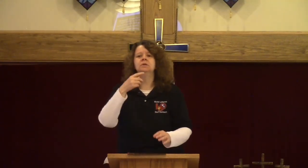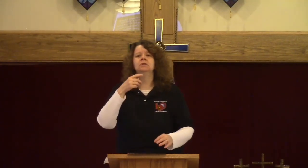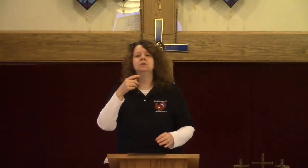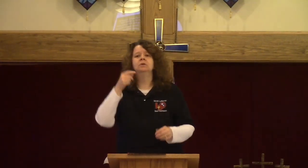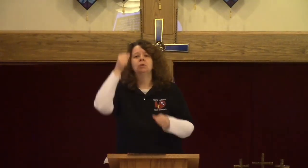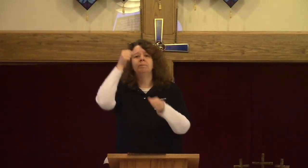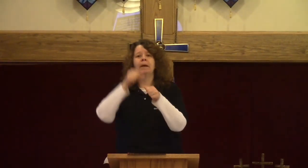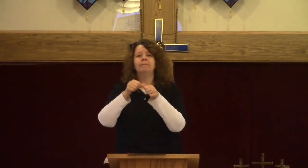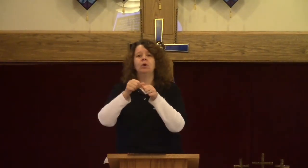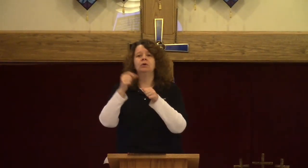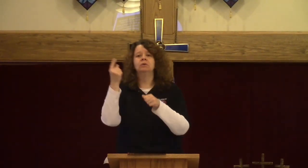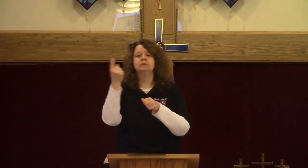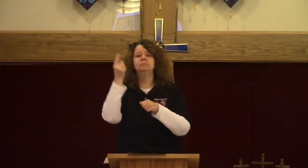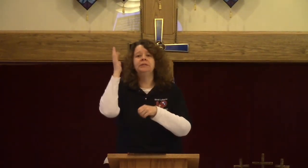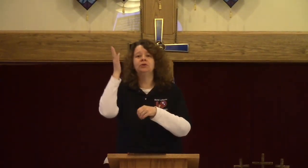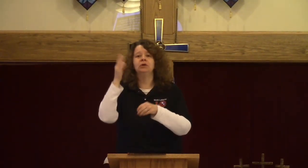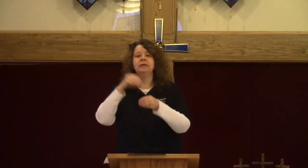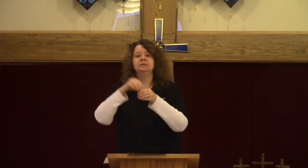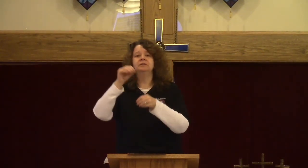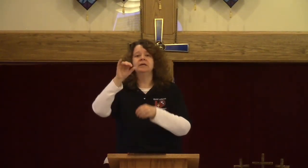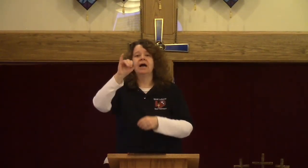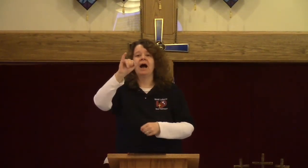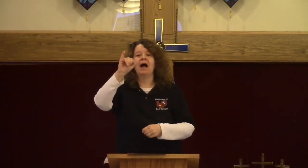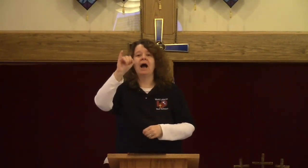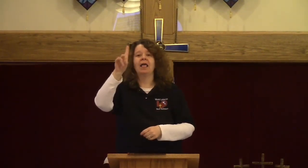Do you remember one of the speakers from ILDA?